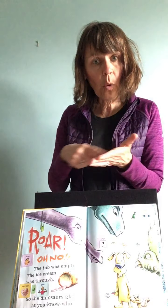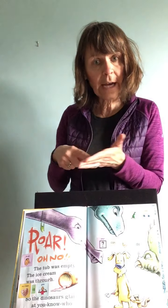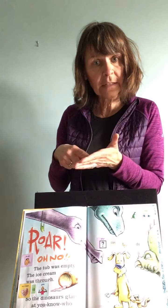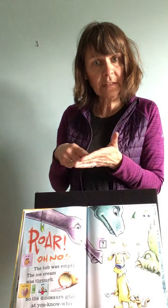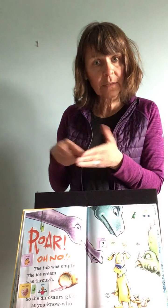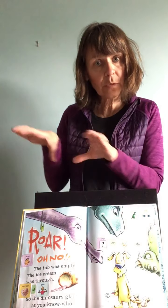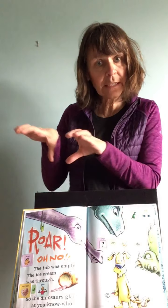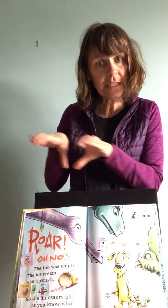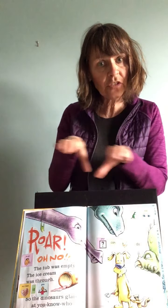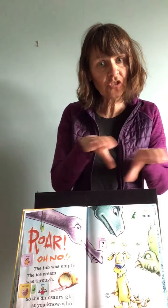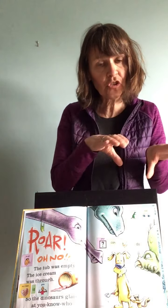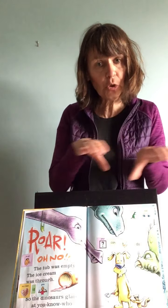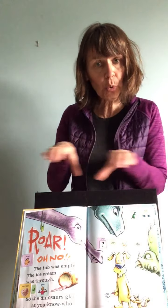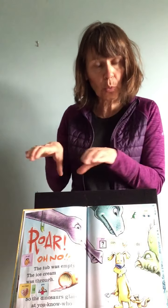What will he do?